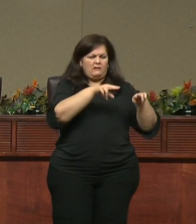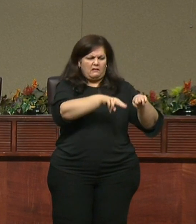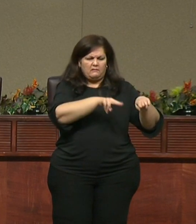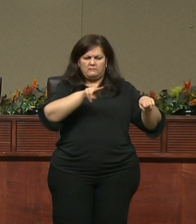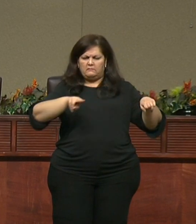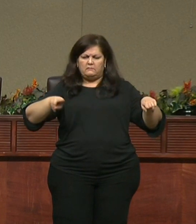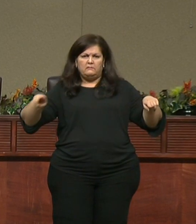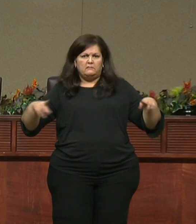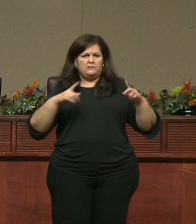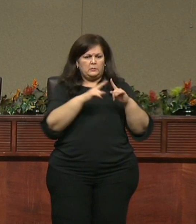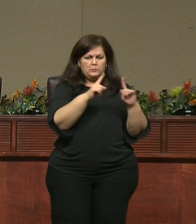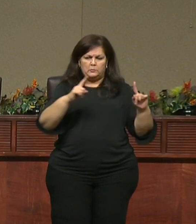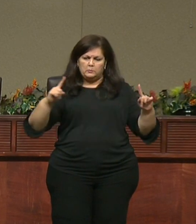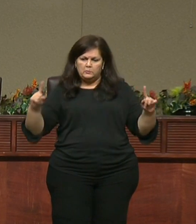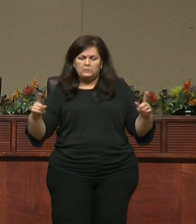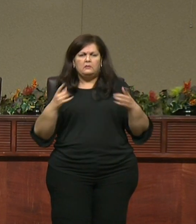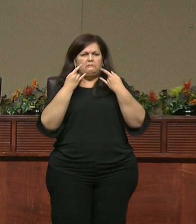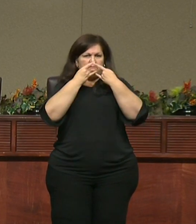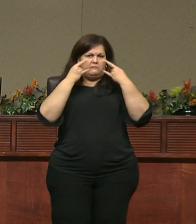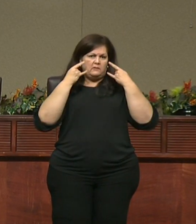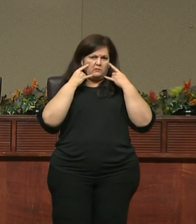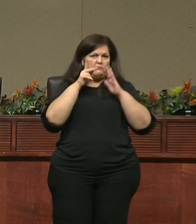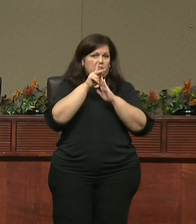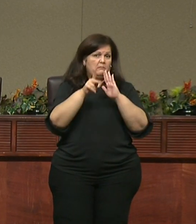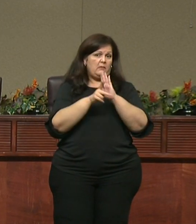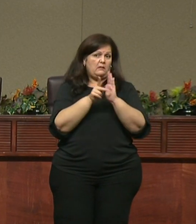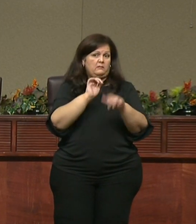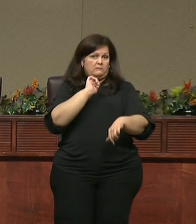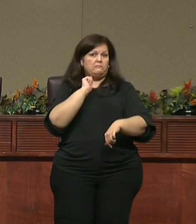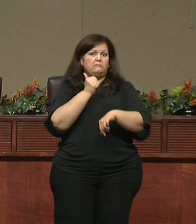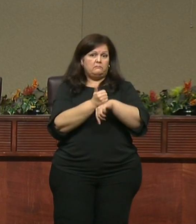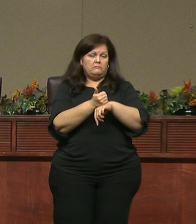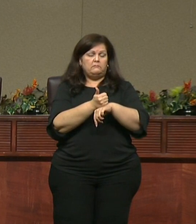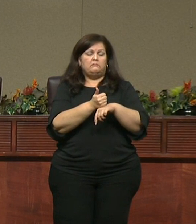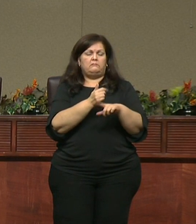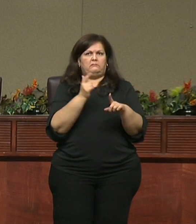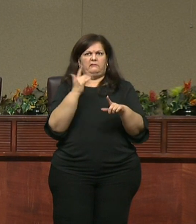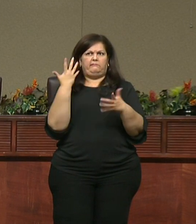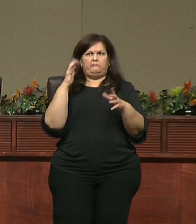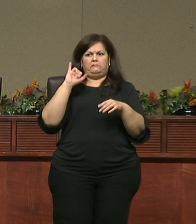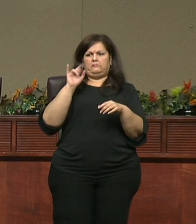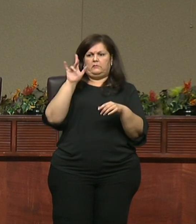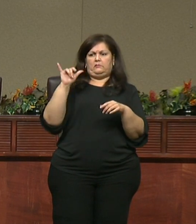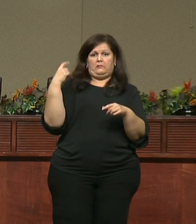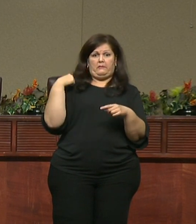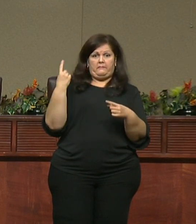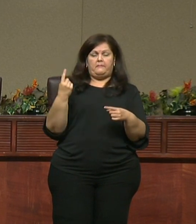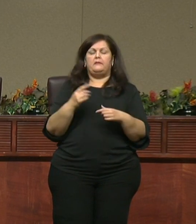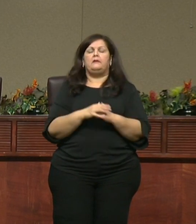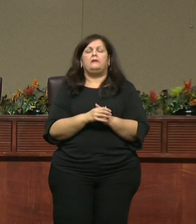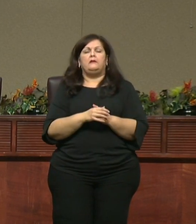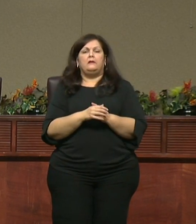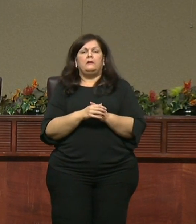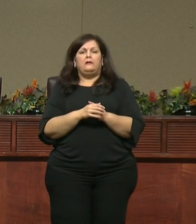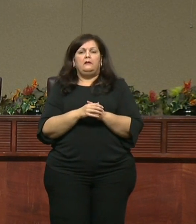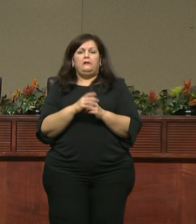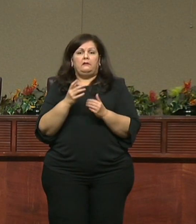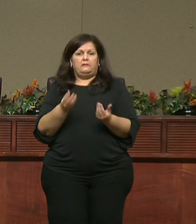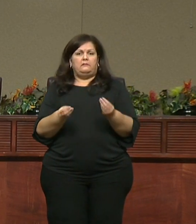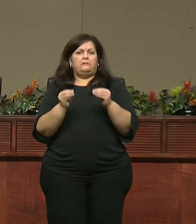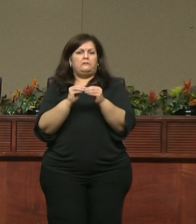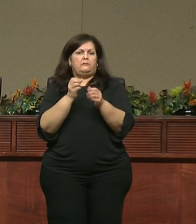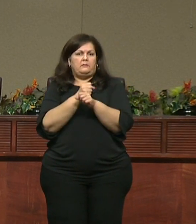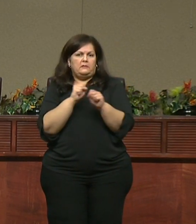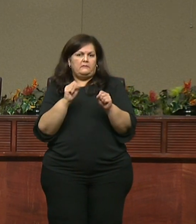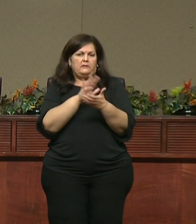distancing protocols. They have face covering policies that were adopted by the board in July. By implementing those additional safety and